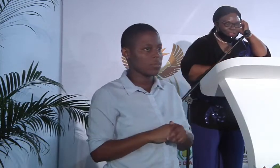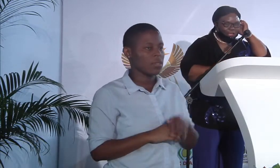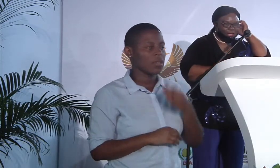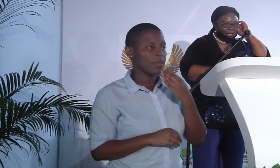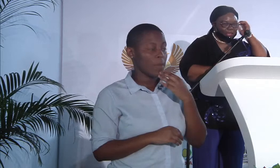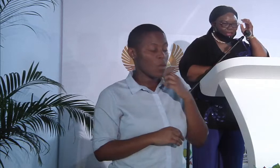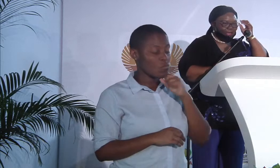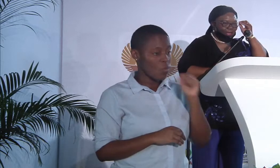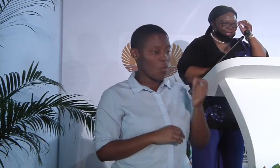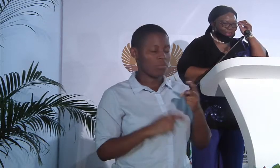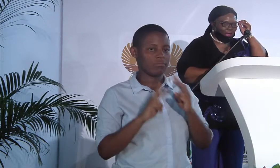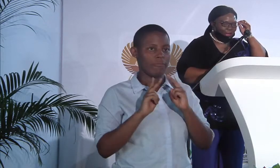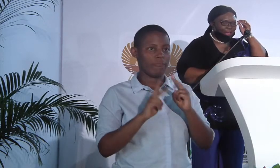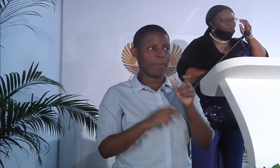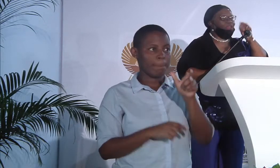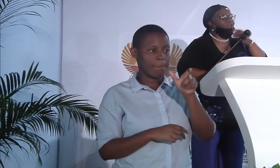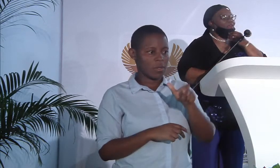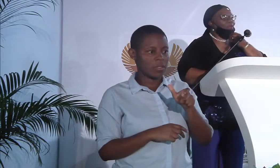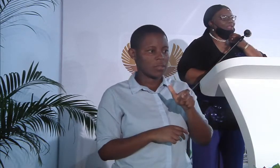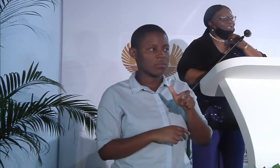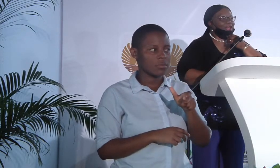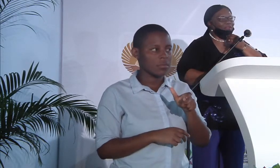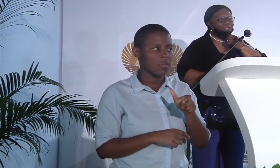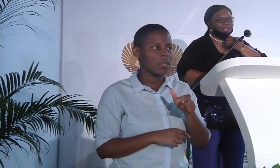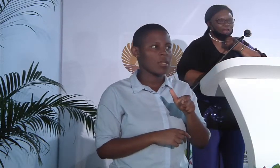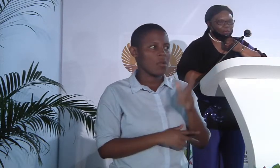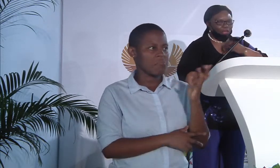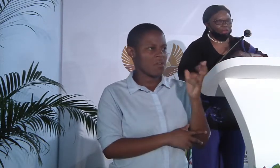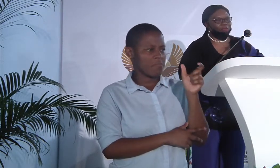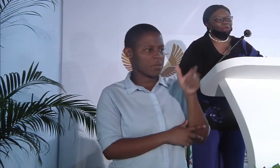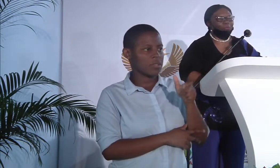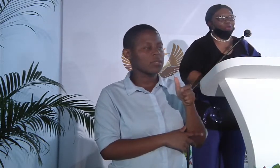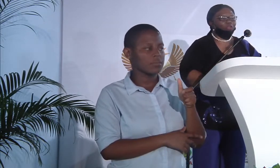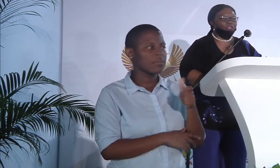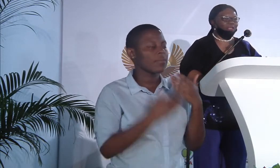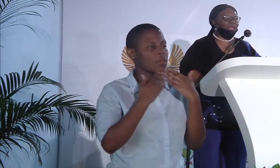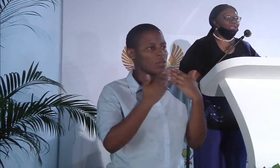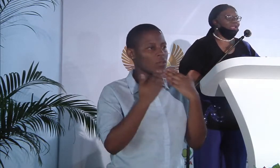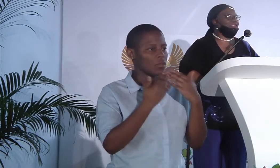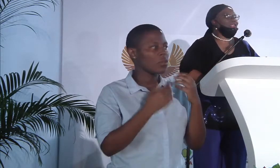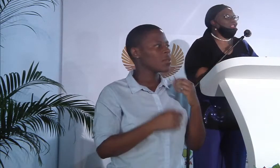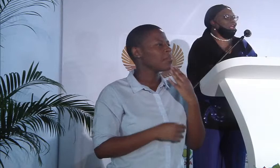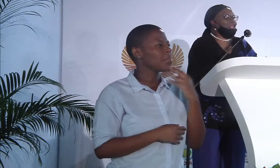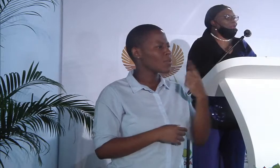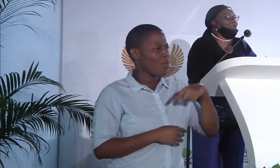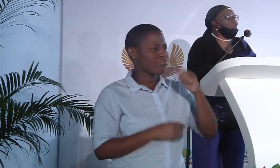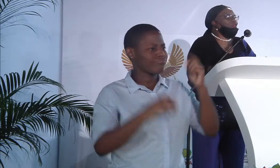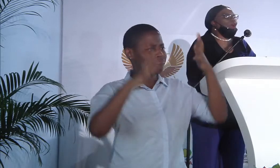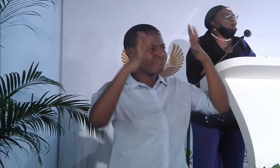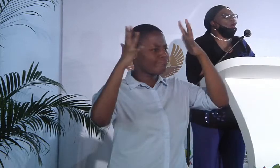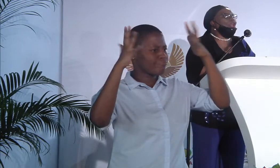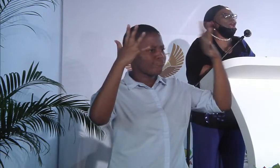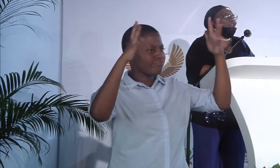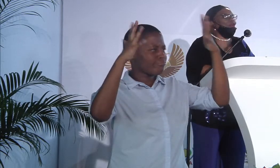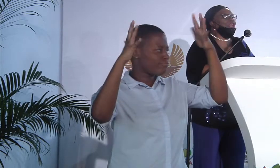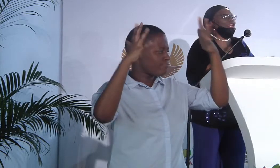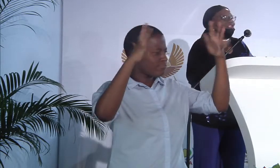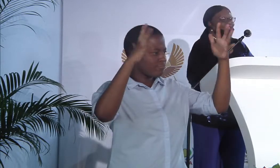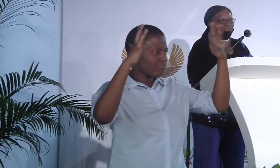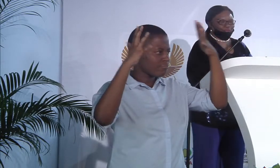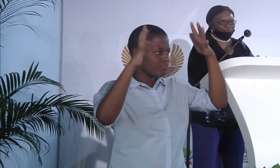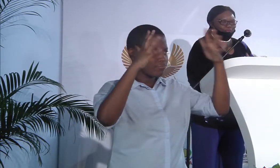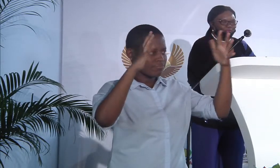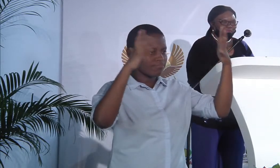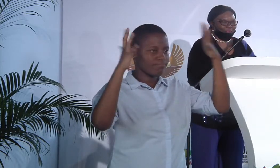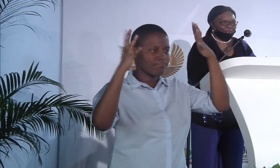guests. Can we give ourselves a round hand of applause? Ladies and gentlemen, you are all acknowledged.